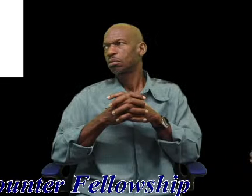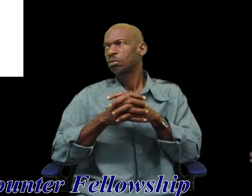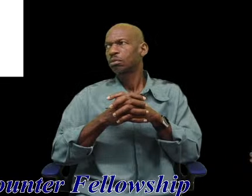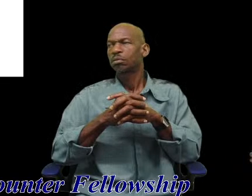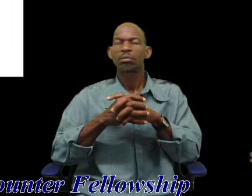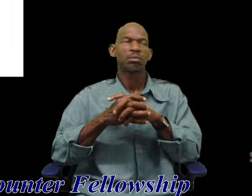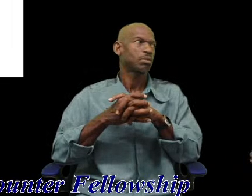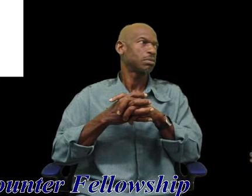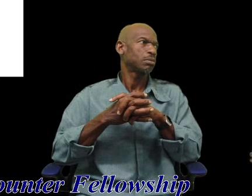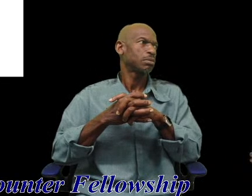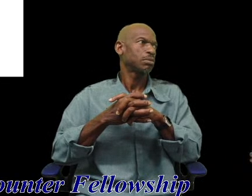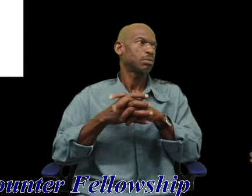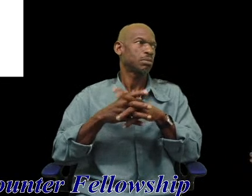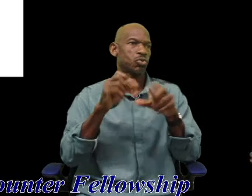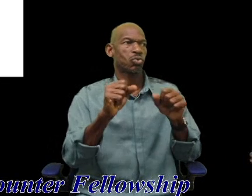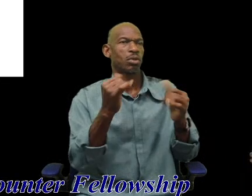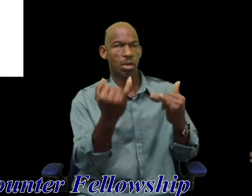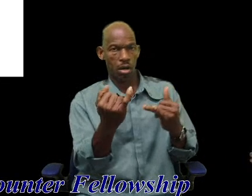Right.